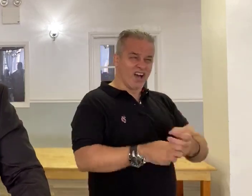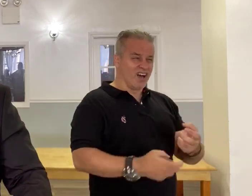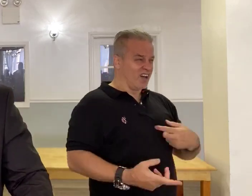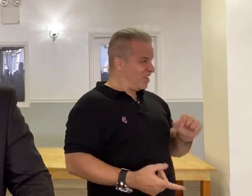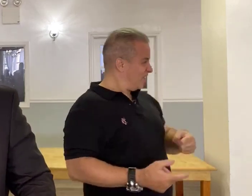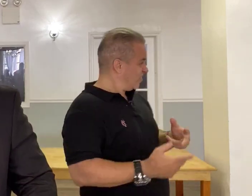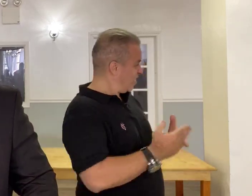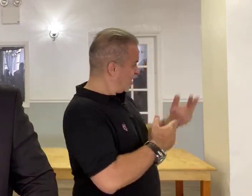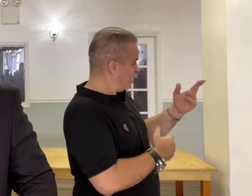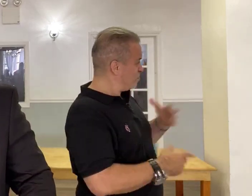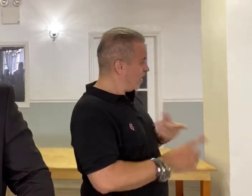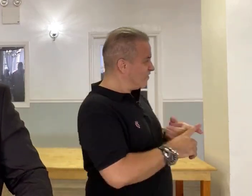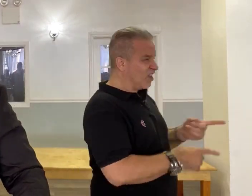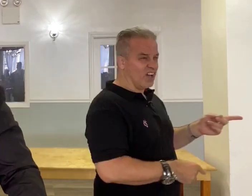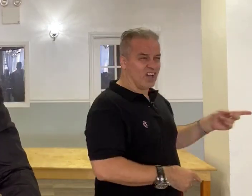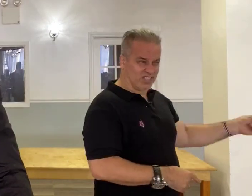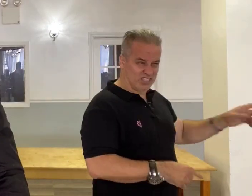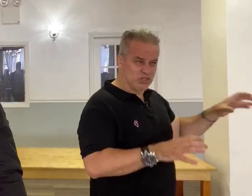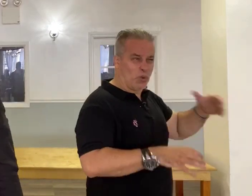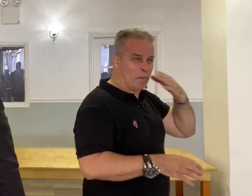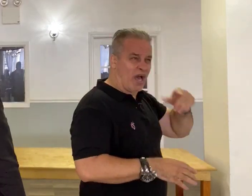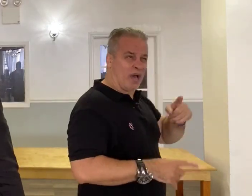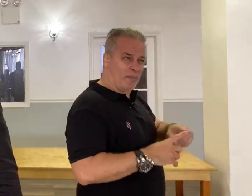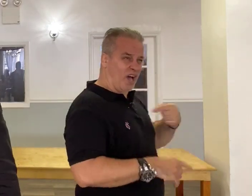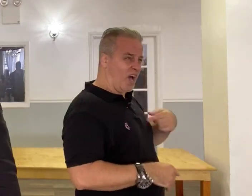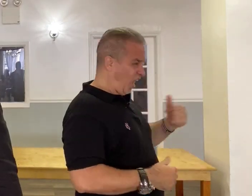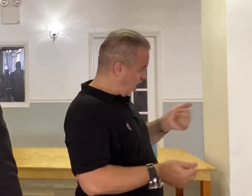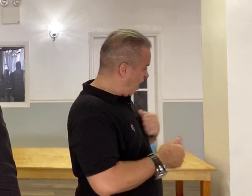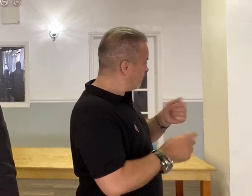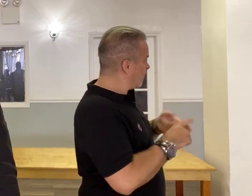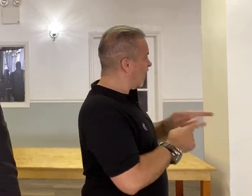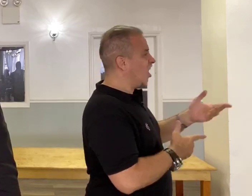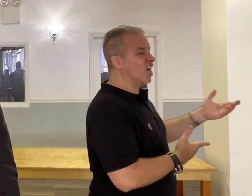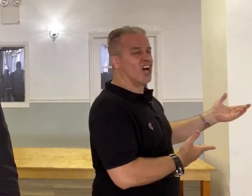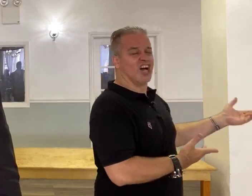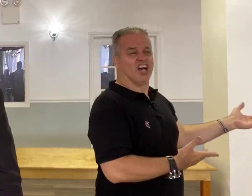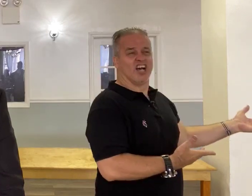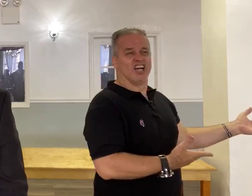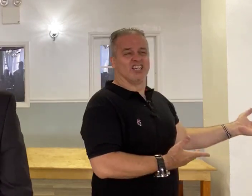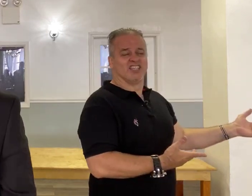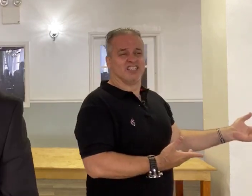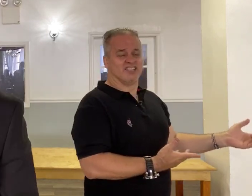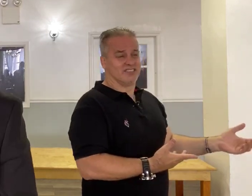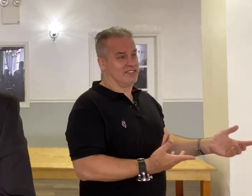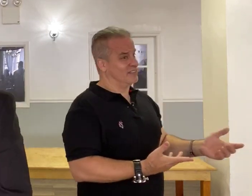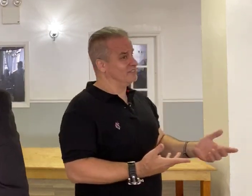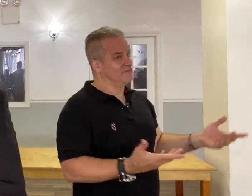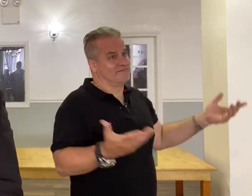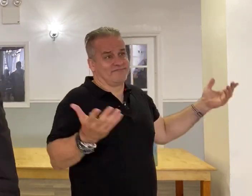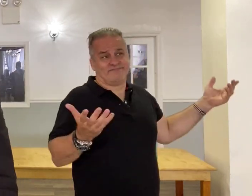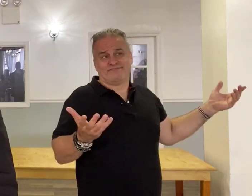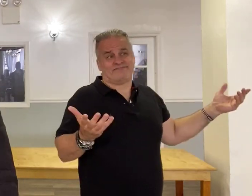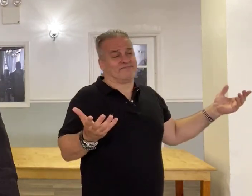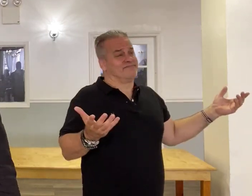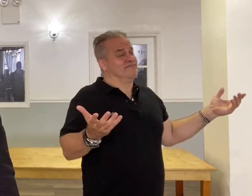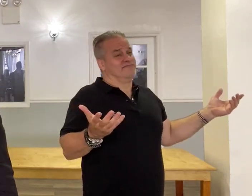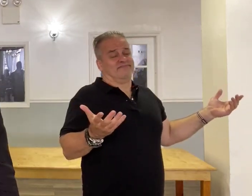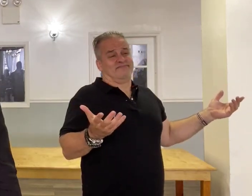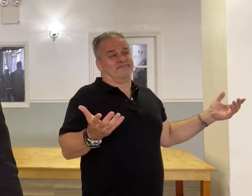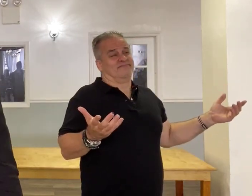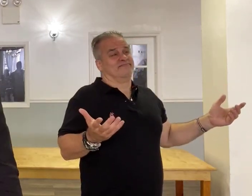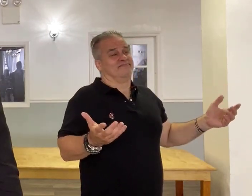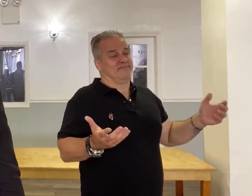in the balance. And then, after you said goodbye to that arm, and that